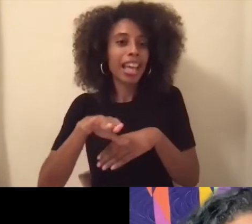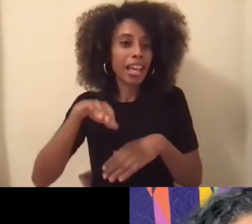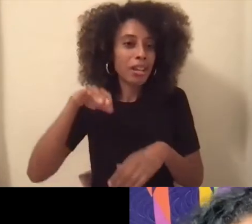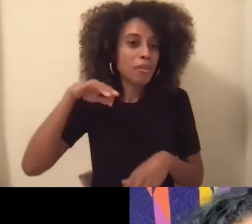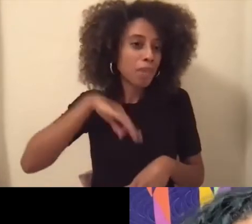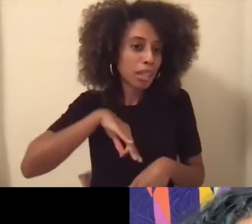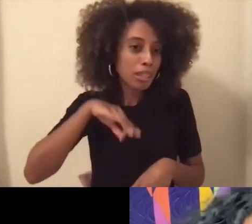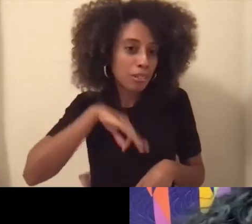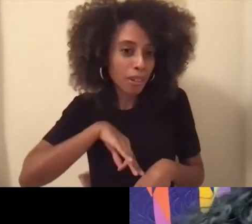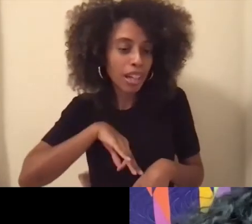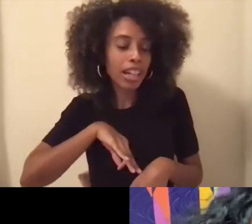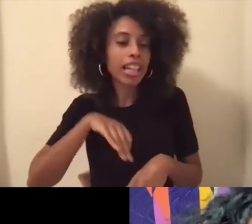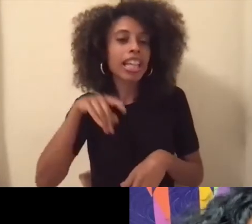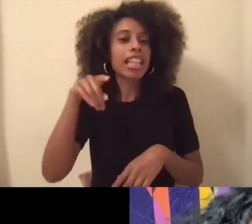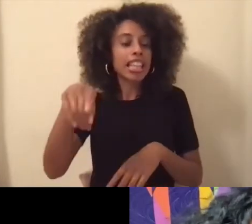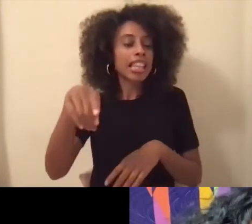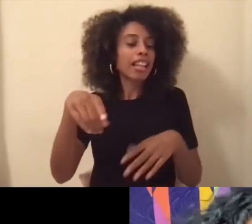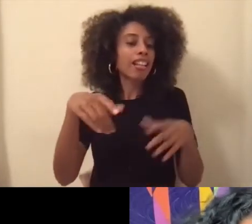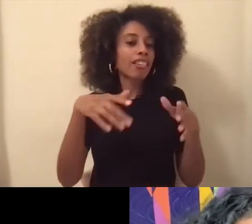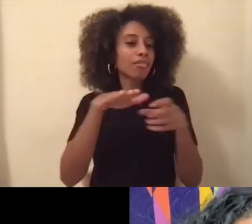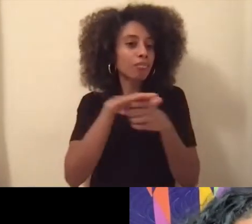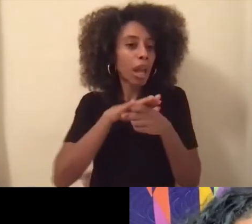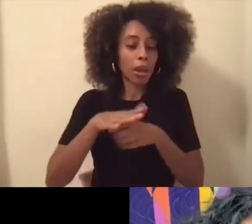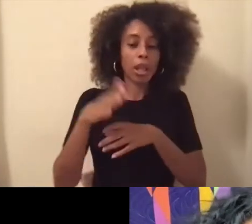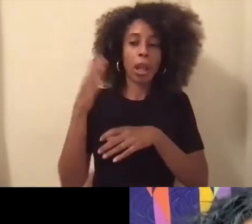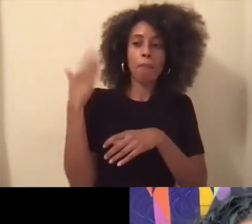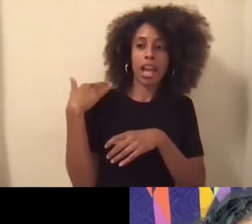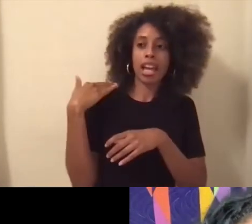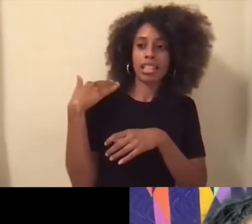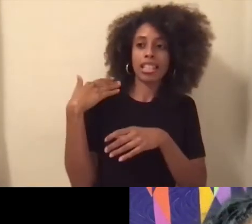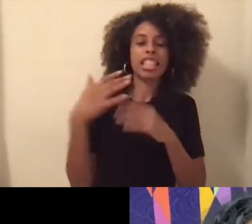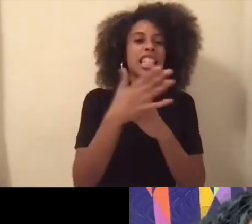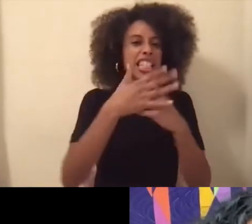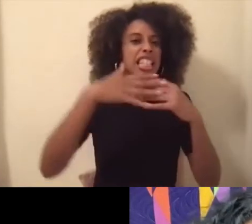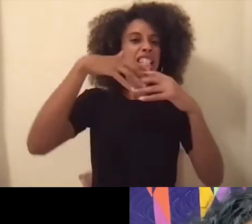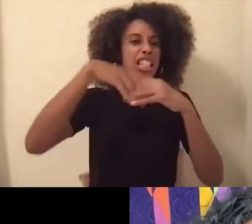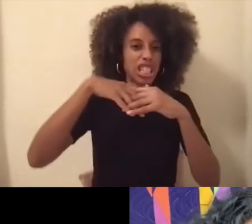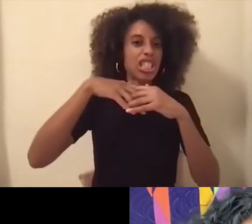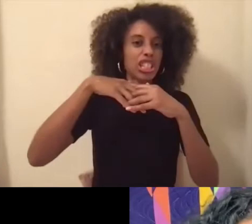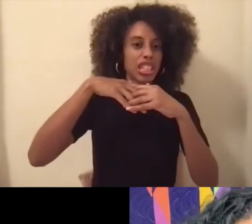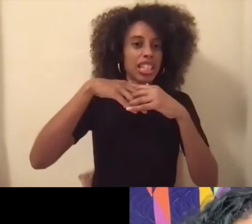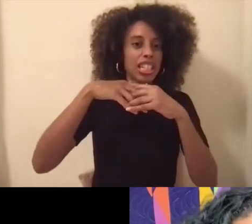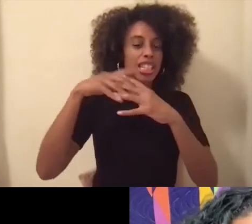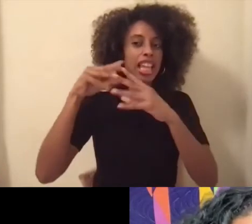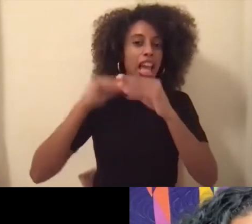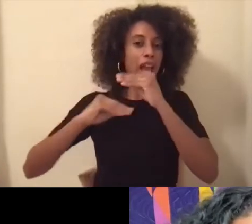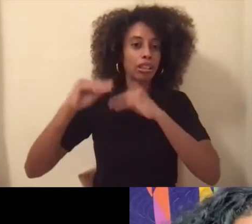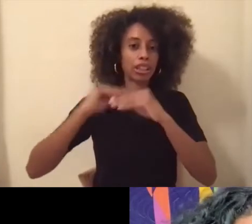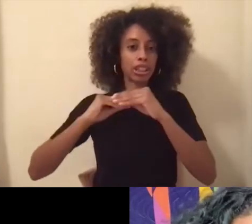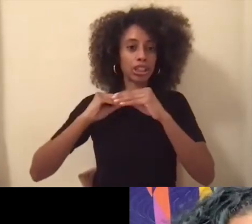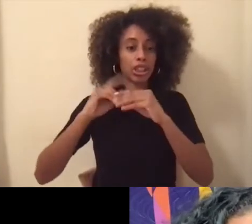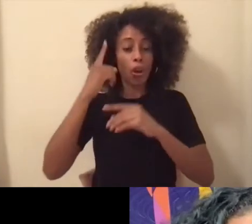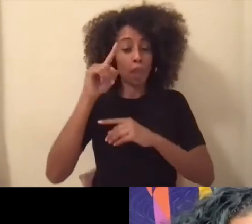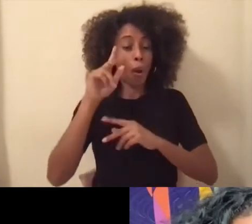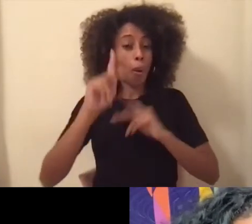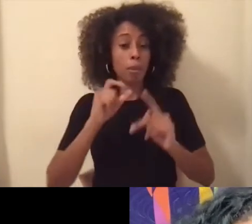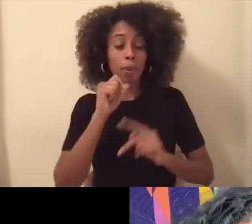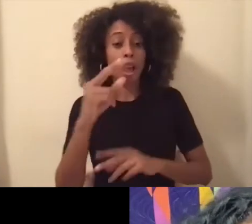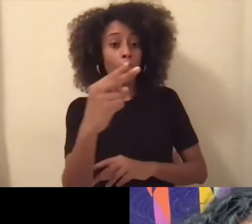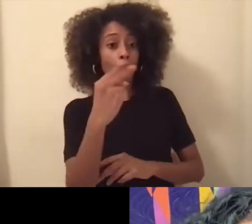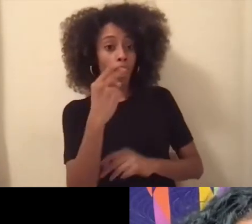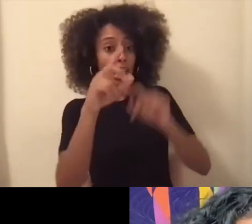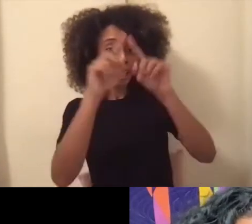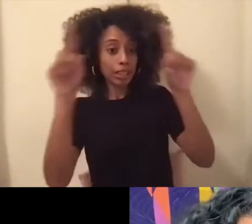This is Seneca Nation land. And I am, for those of you who might not be looking at the screen, I'm a